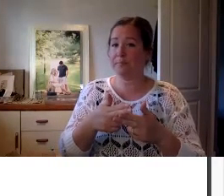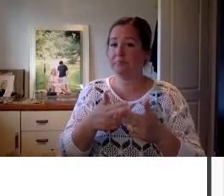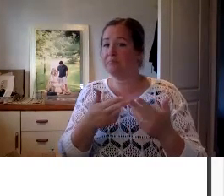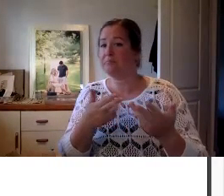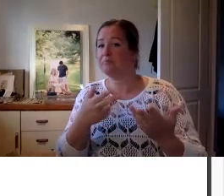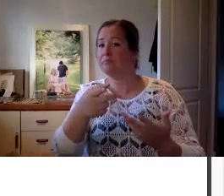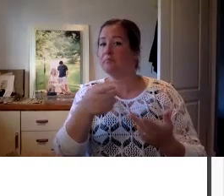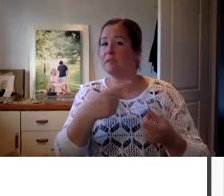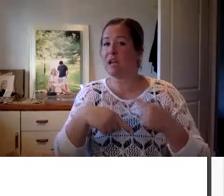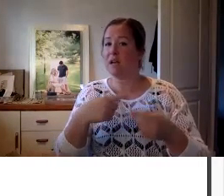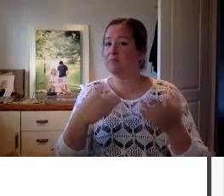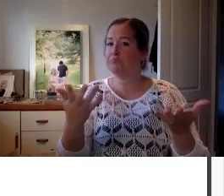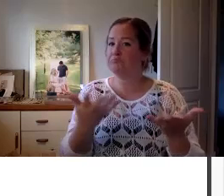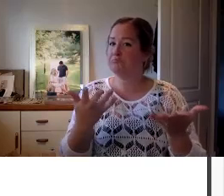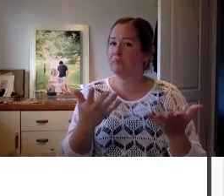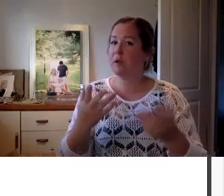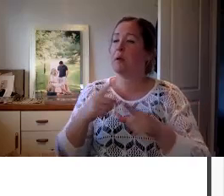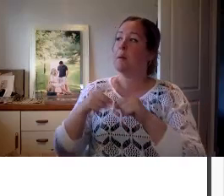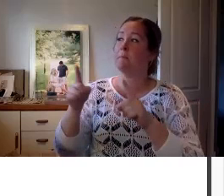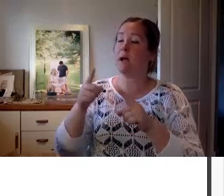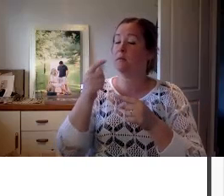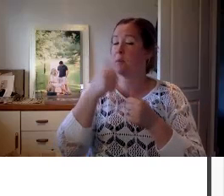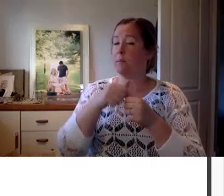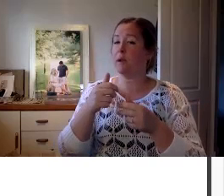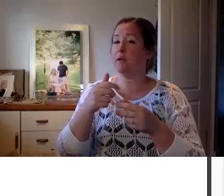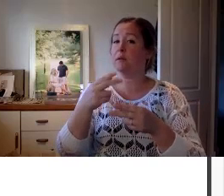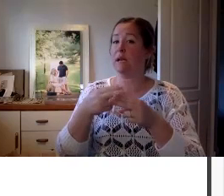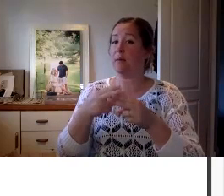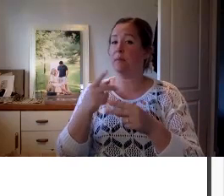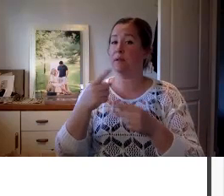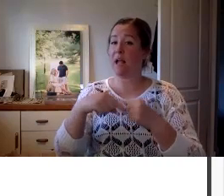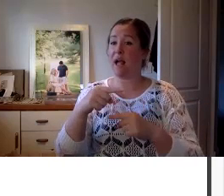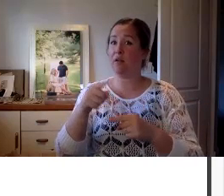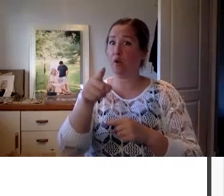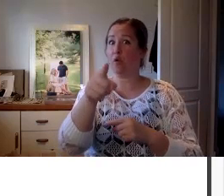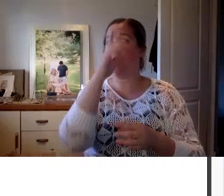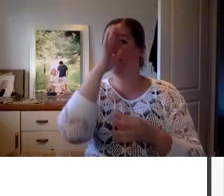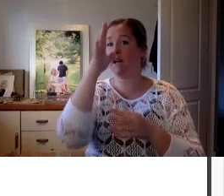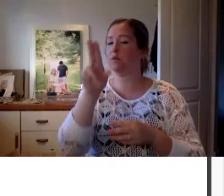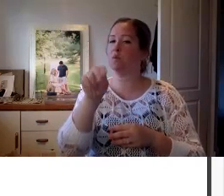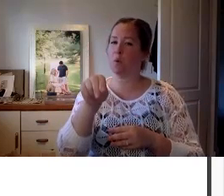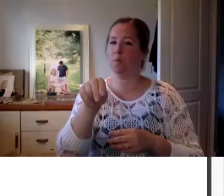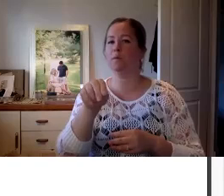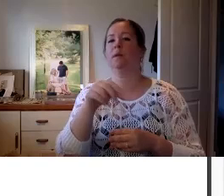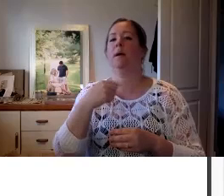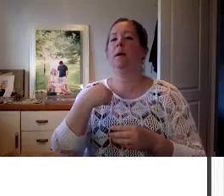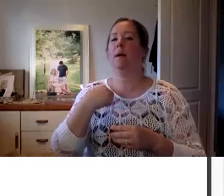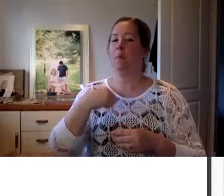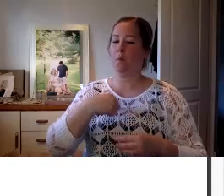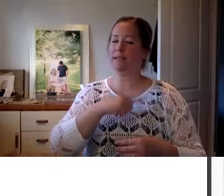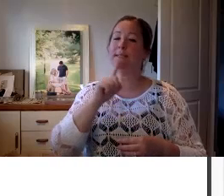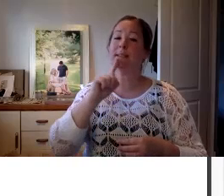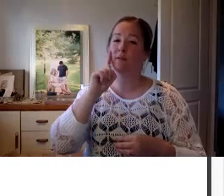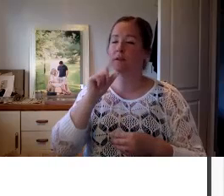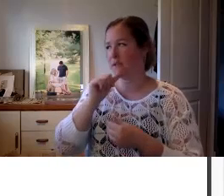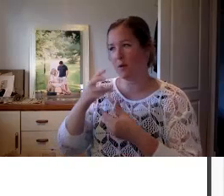My name is, that's just an example, Deborah. You would sign your name. Remember your sign name. You're not going to vent